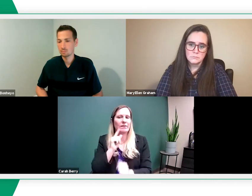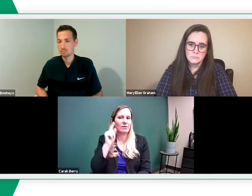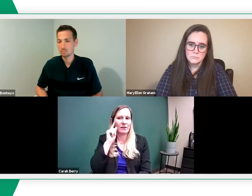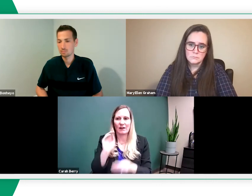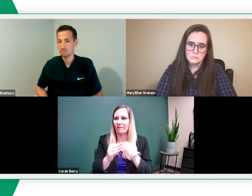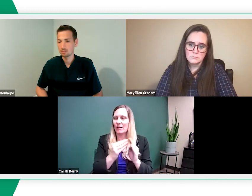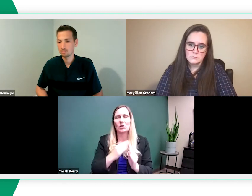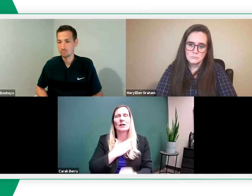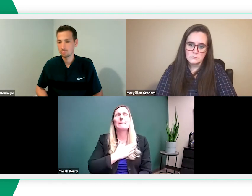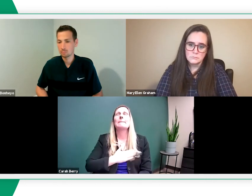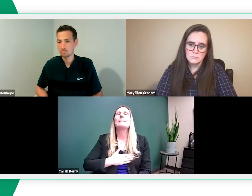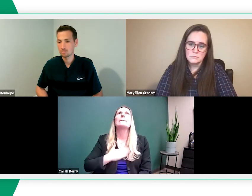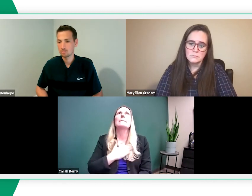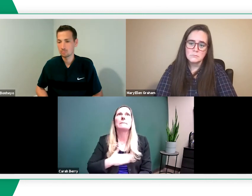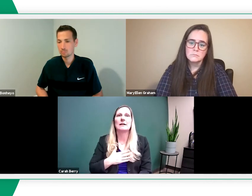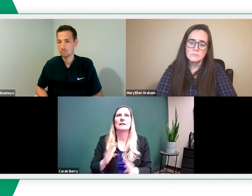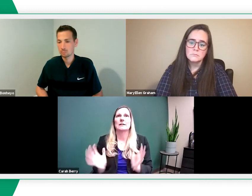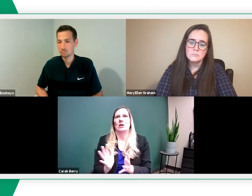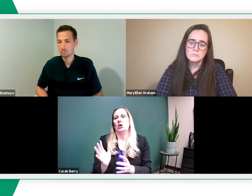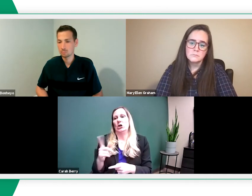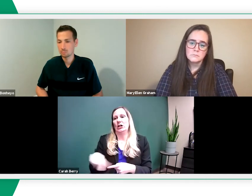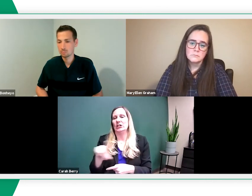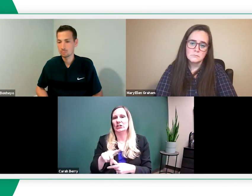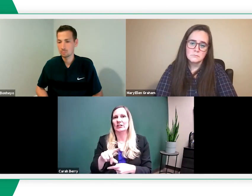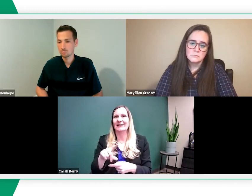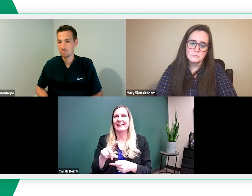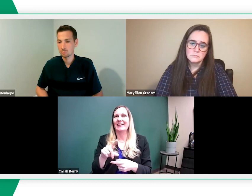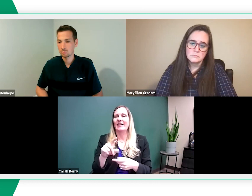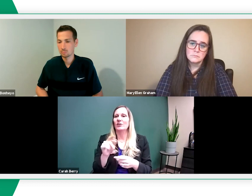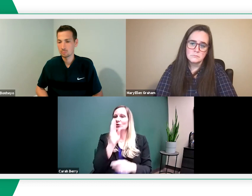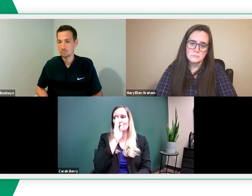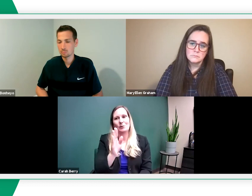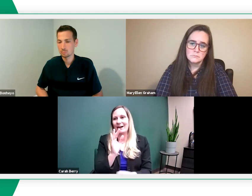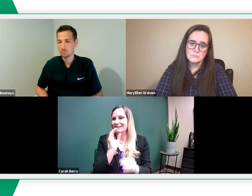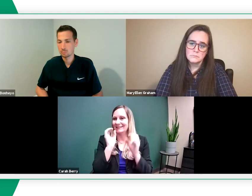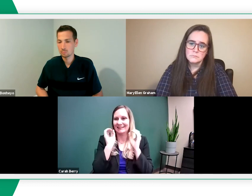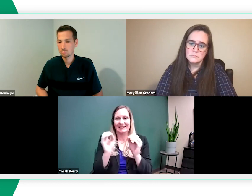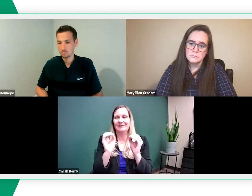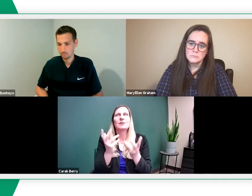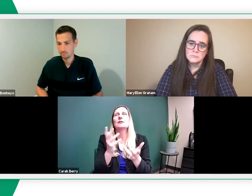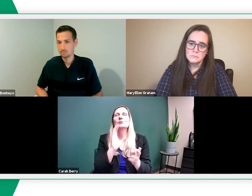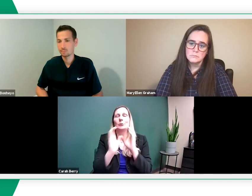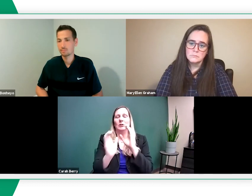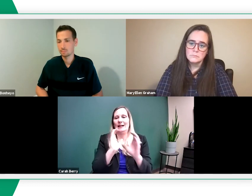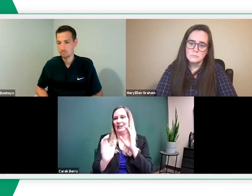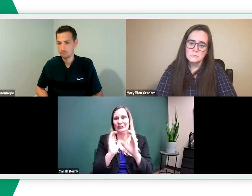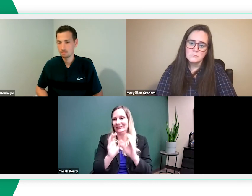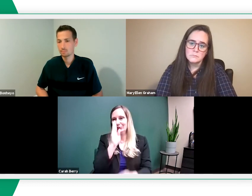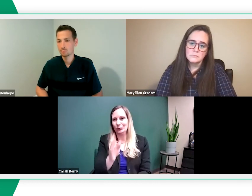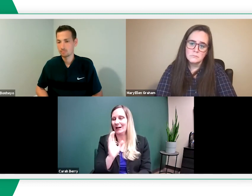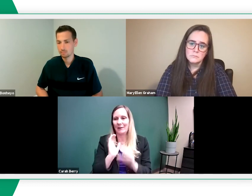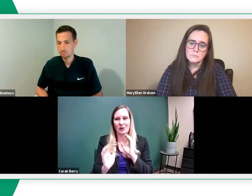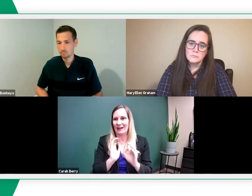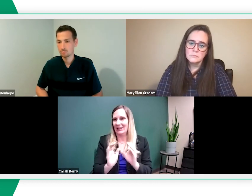often, emphasizing with the deaf community, please, please, I encourage you to get that